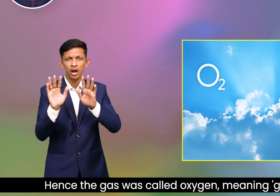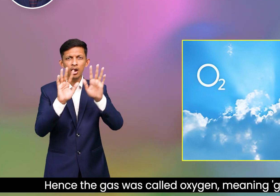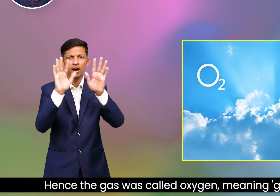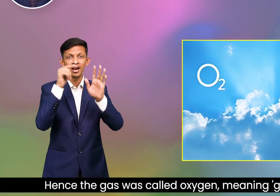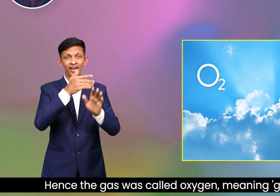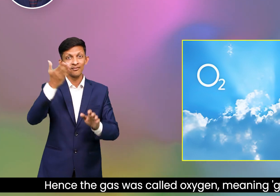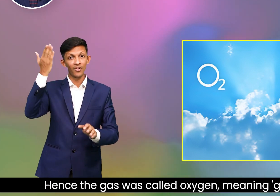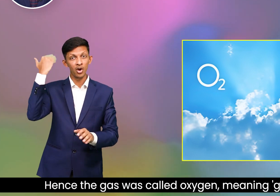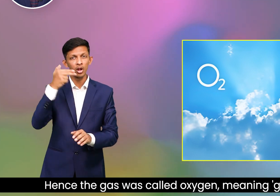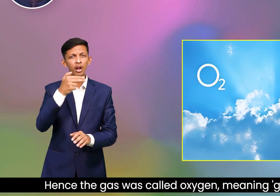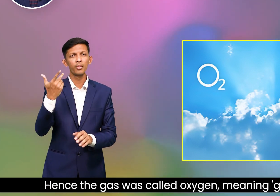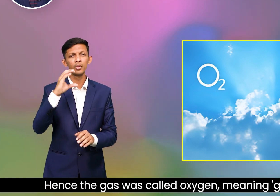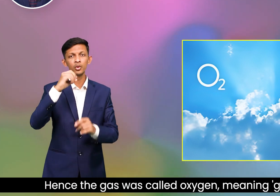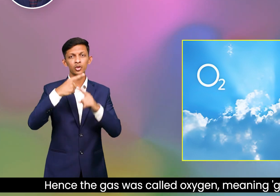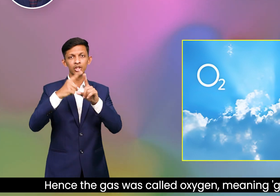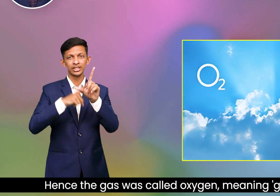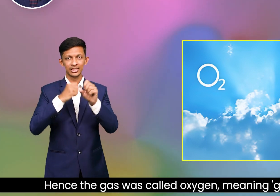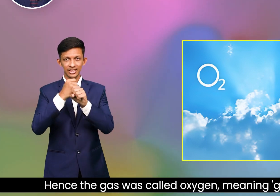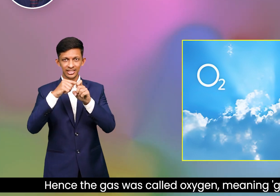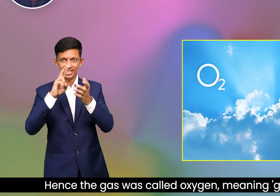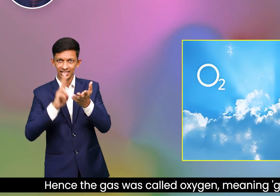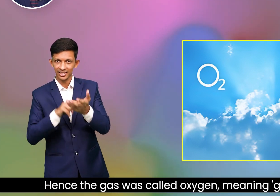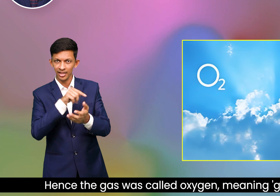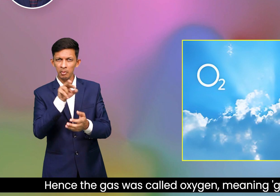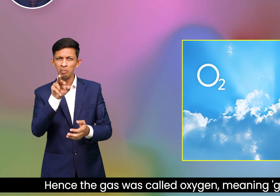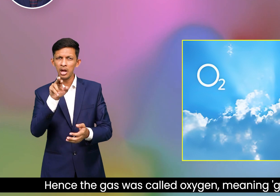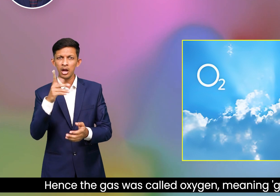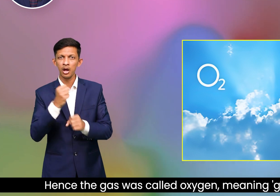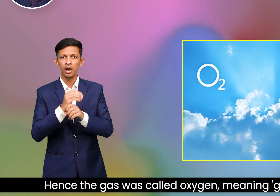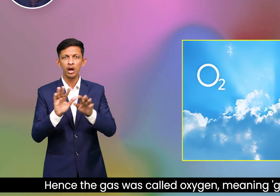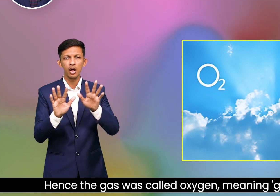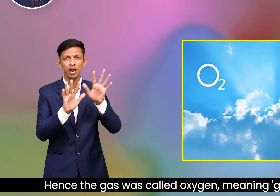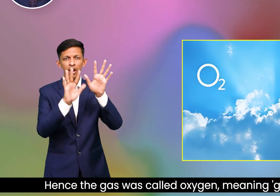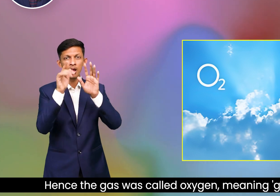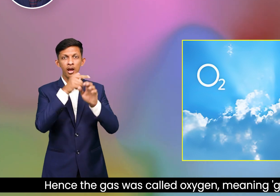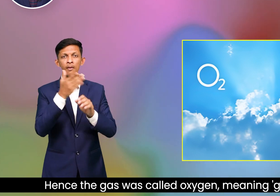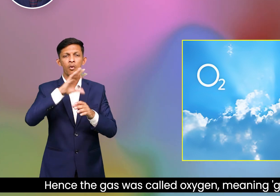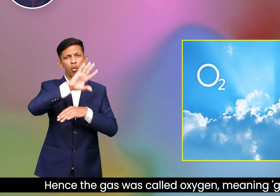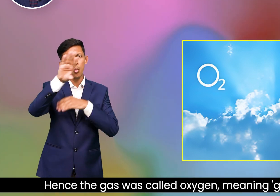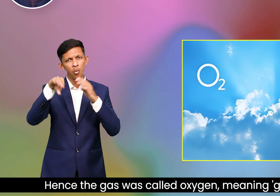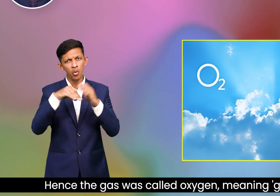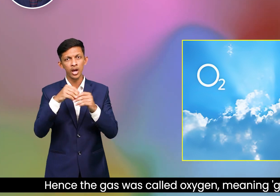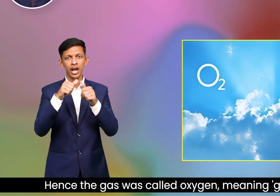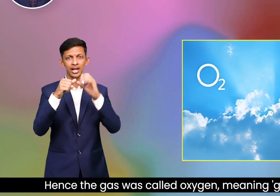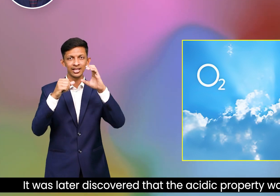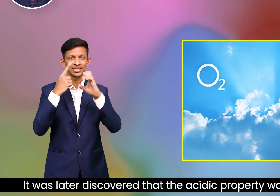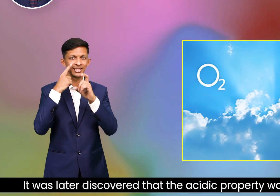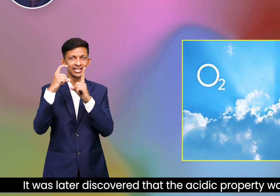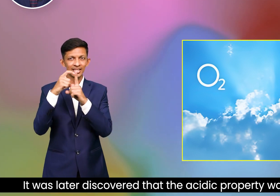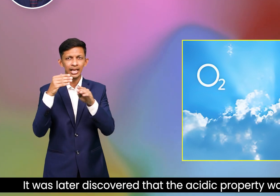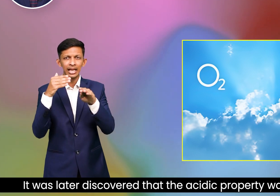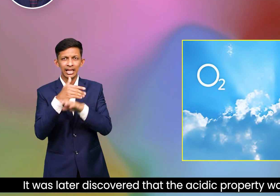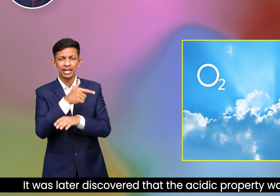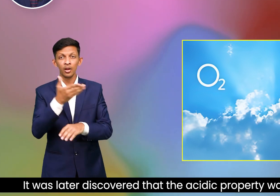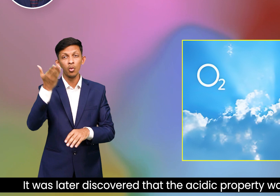Hence, the gas was called oxygen, meaning gas that forms acid. It was